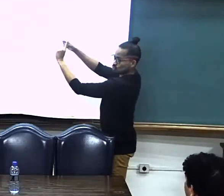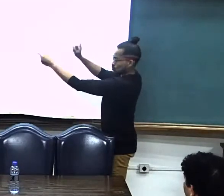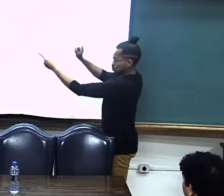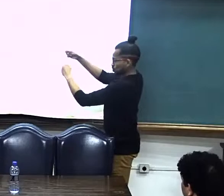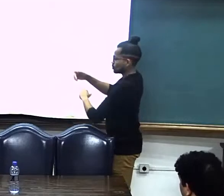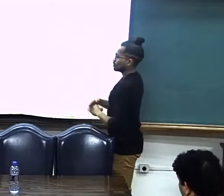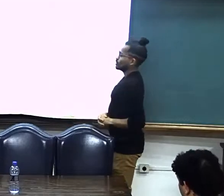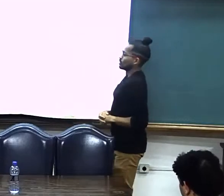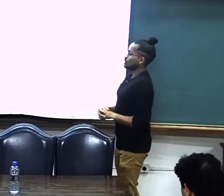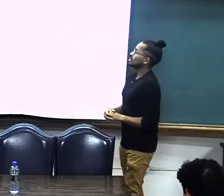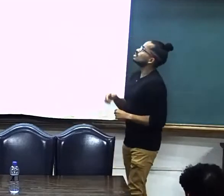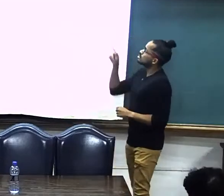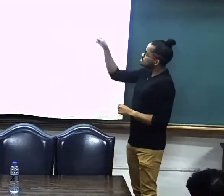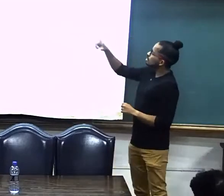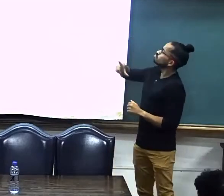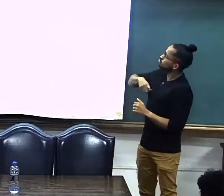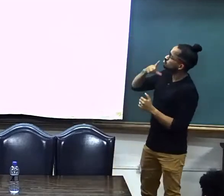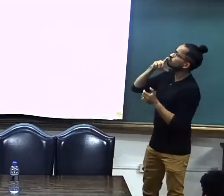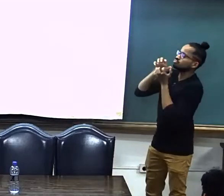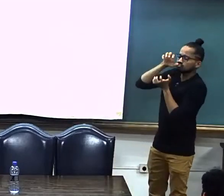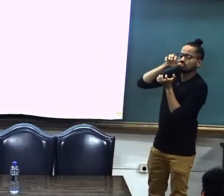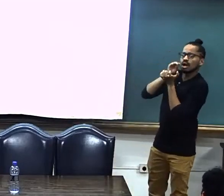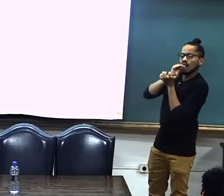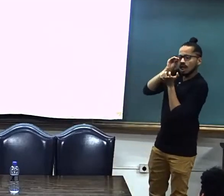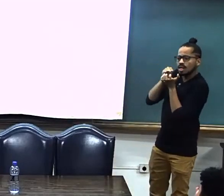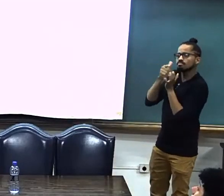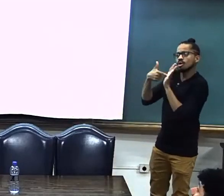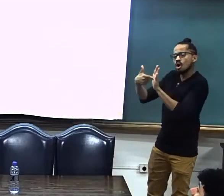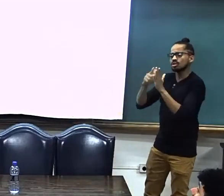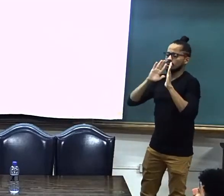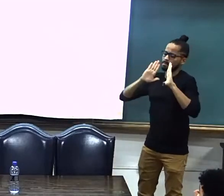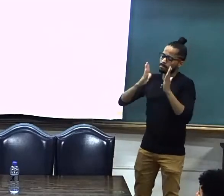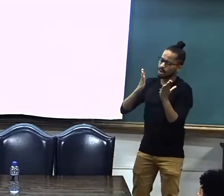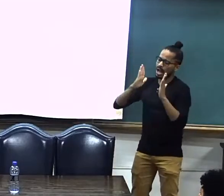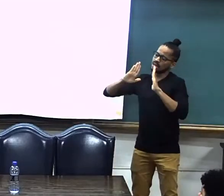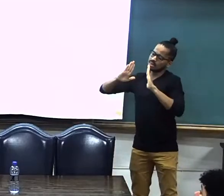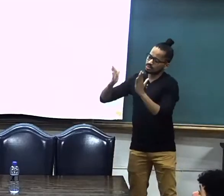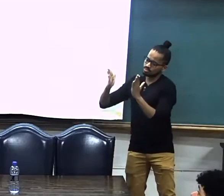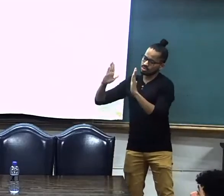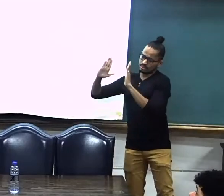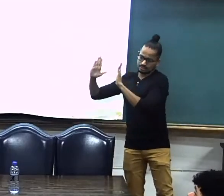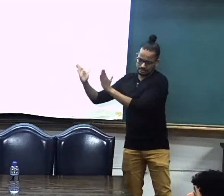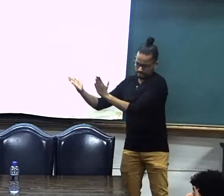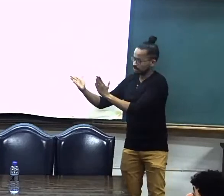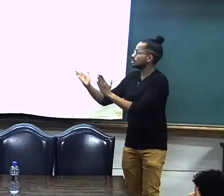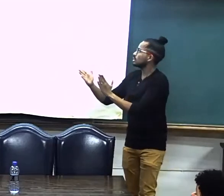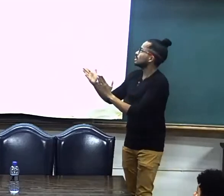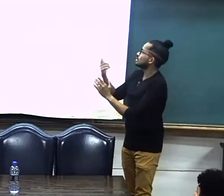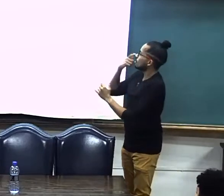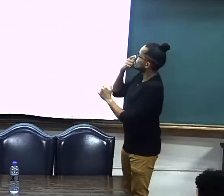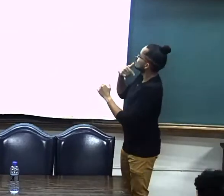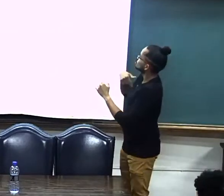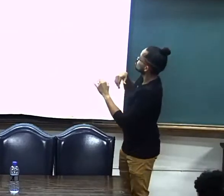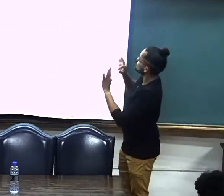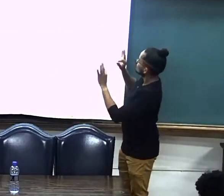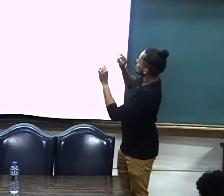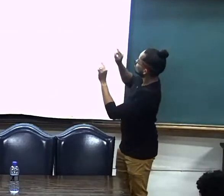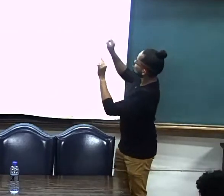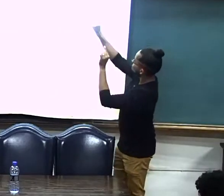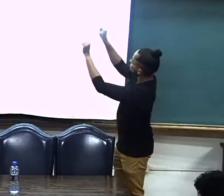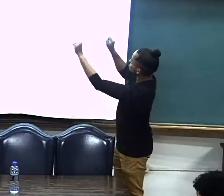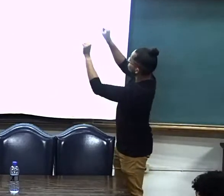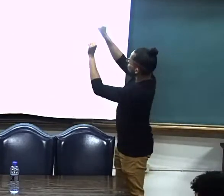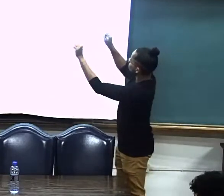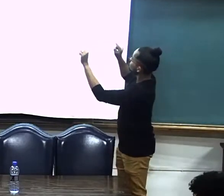with articulatory implemented boundary patterns, we see a boundary between Pam in these